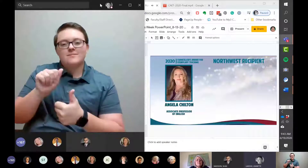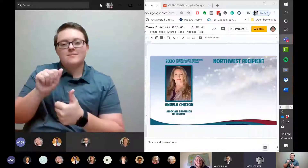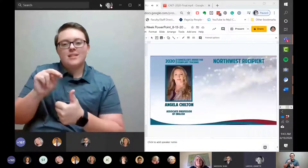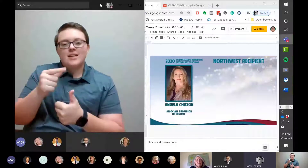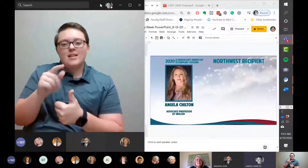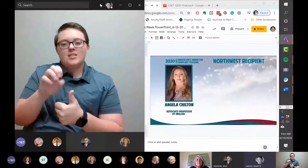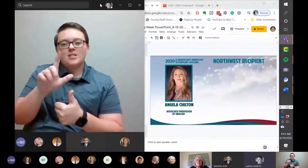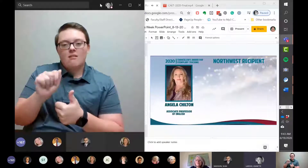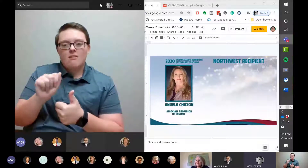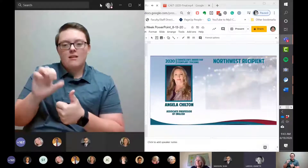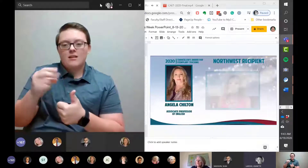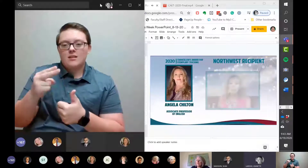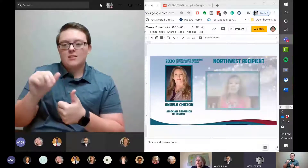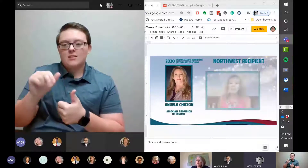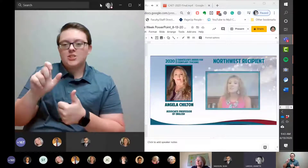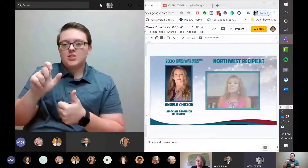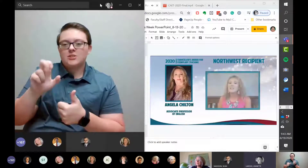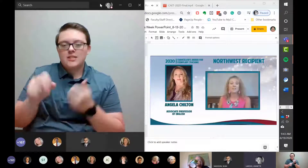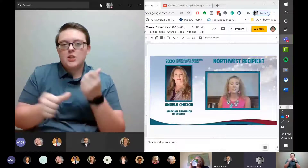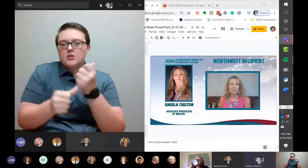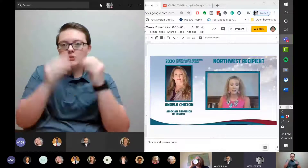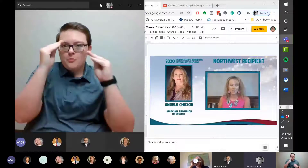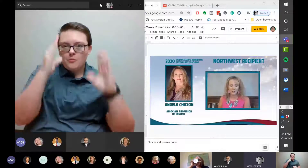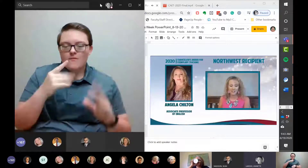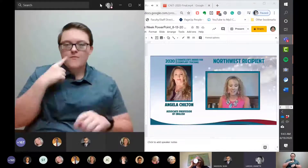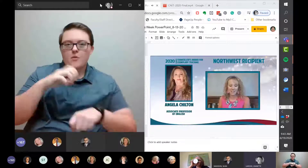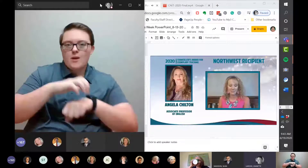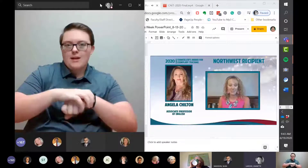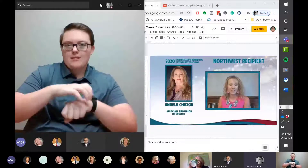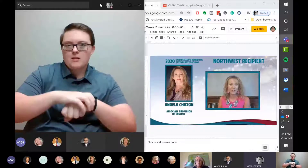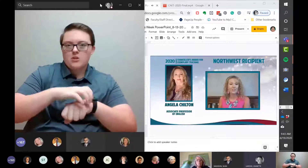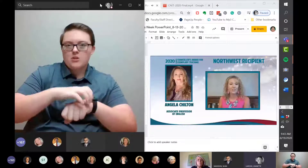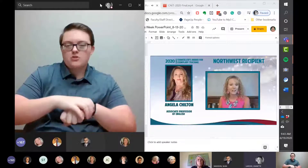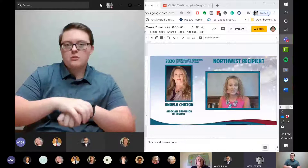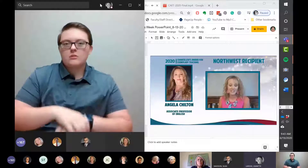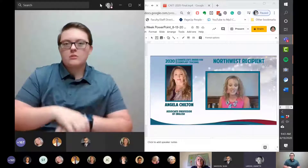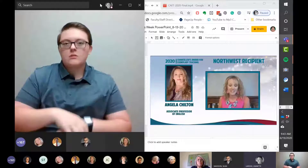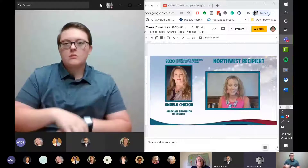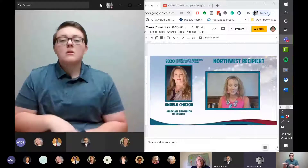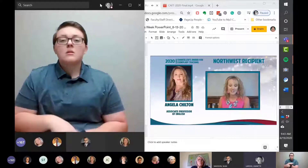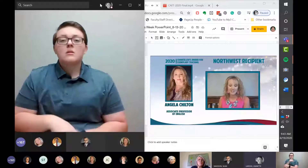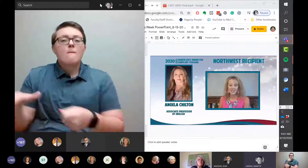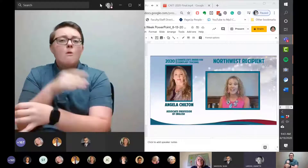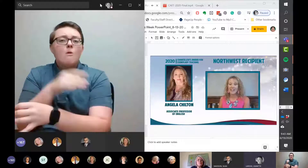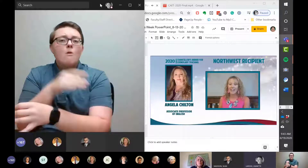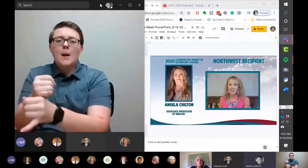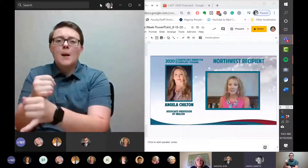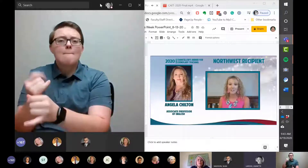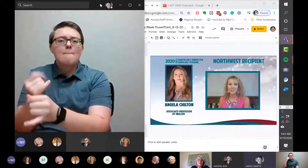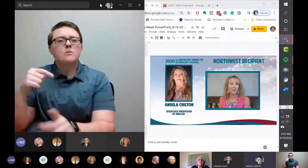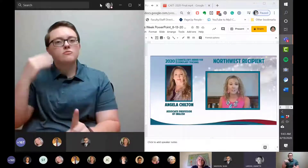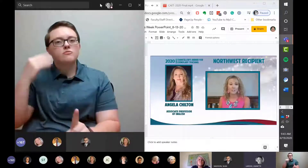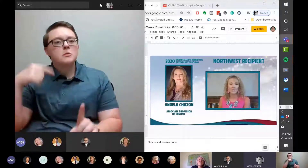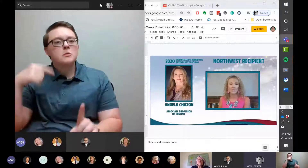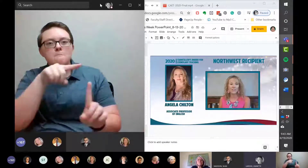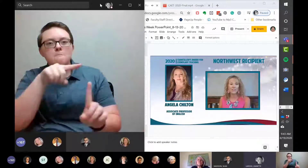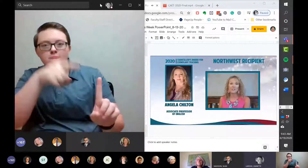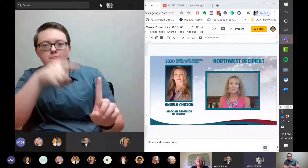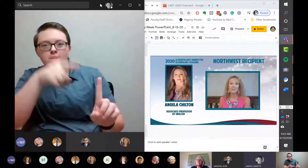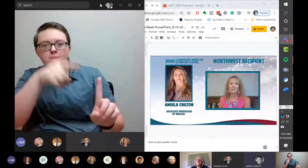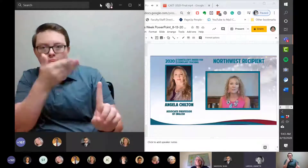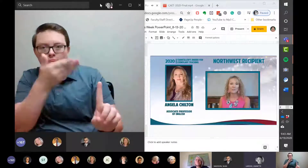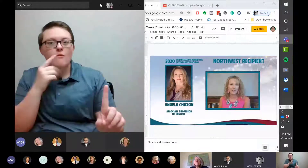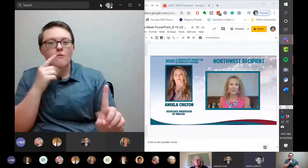Associate Professor of English. Angela is known across the campus for her tireless dedication and commitment to her